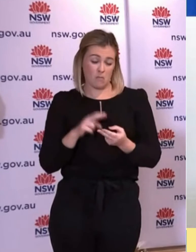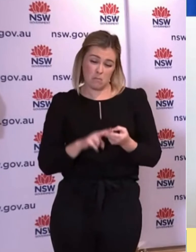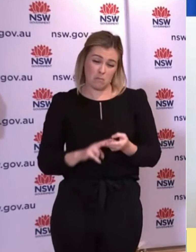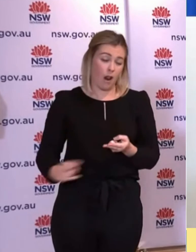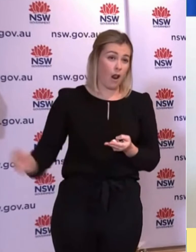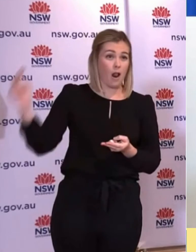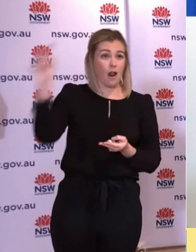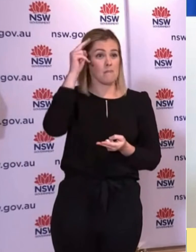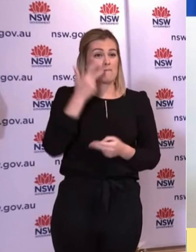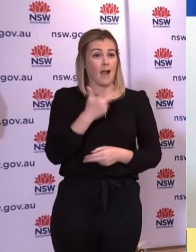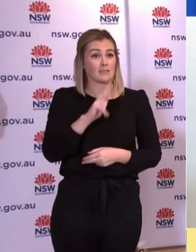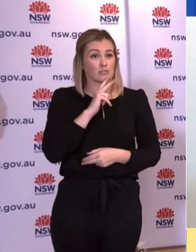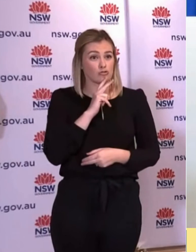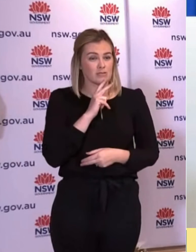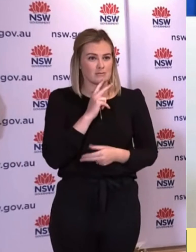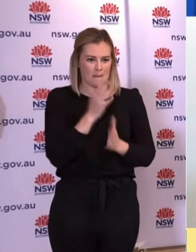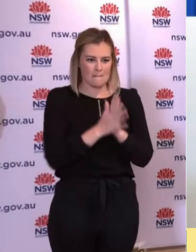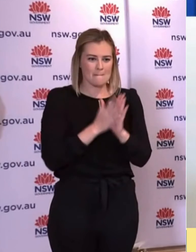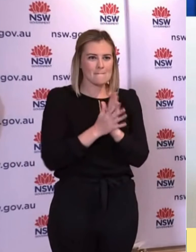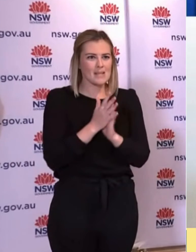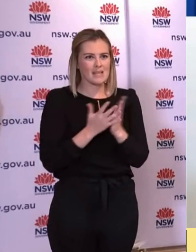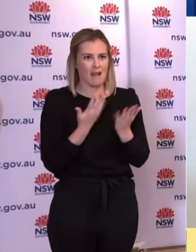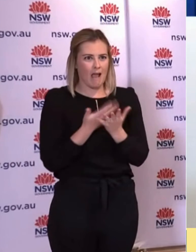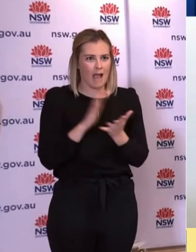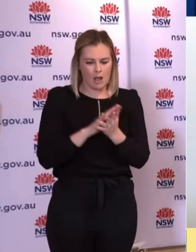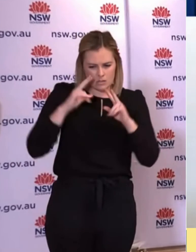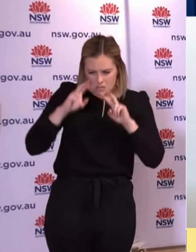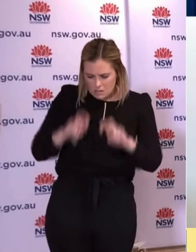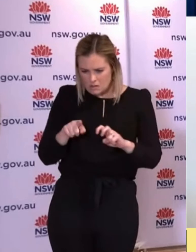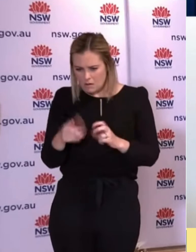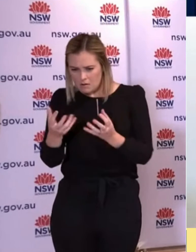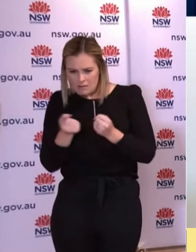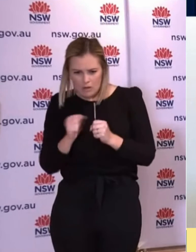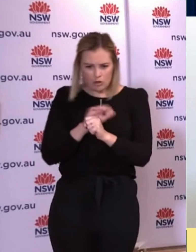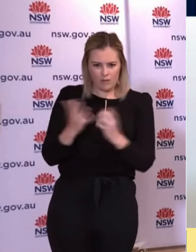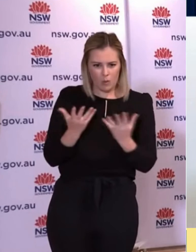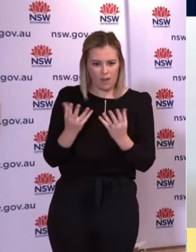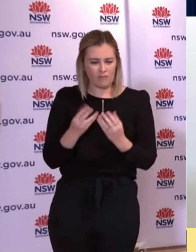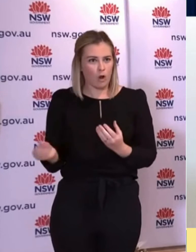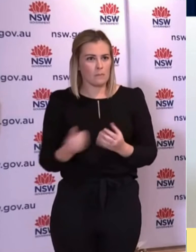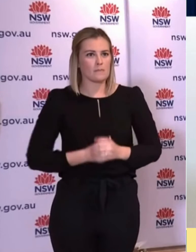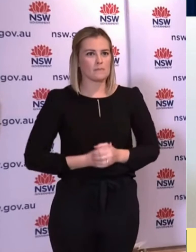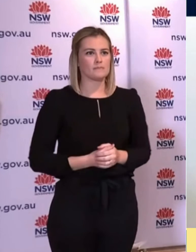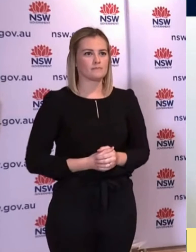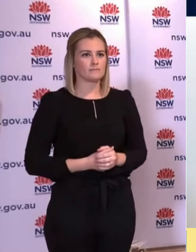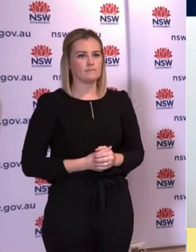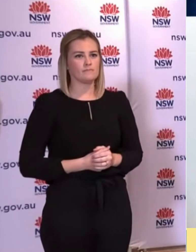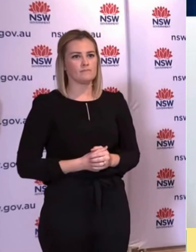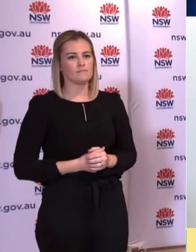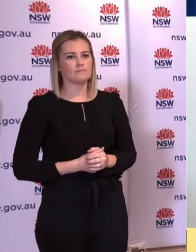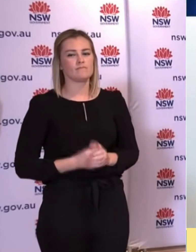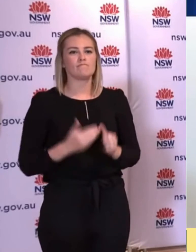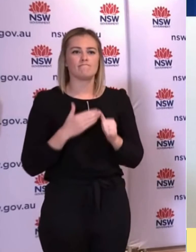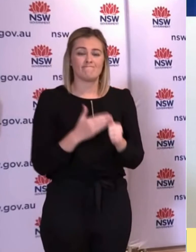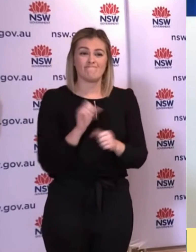Yes, thank you. So clearly it's a challenge. The big numbers are a challenge. We want to see those numbers go down, but